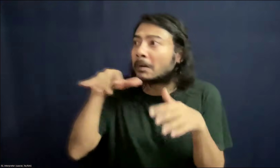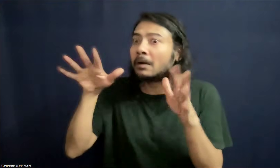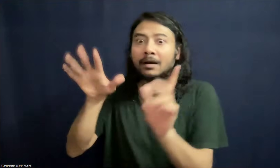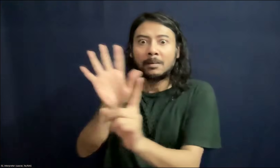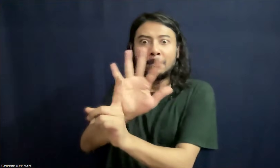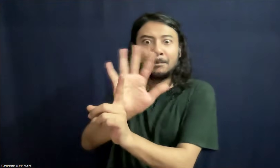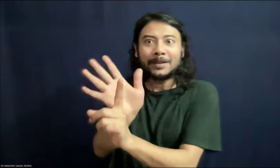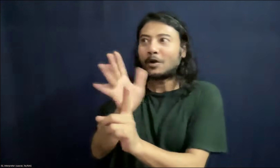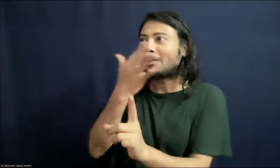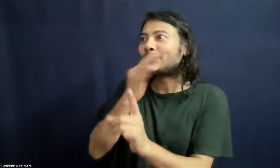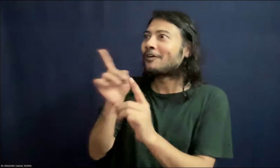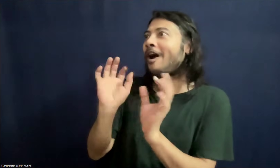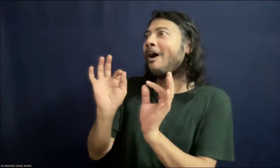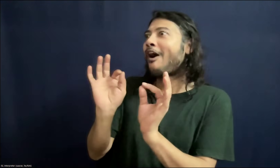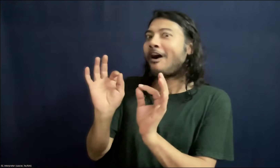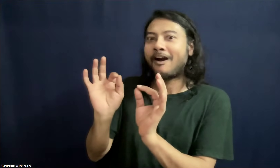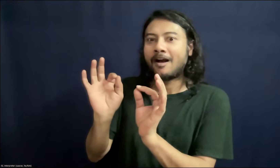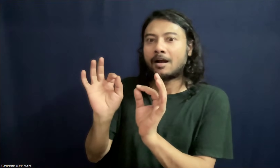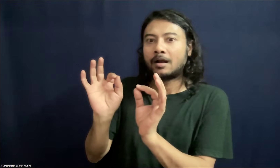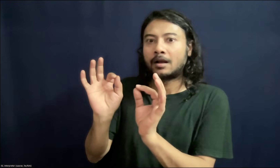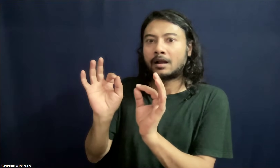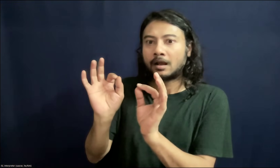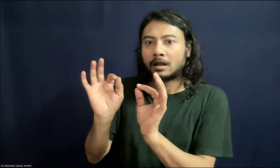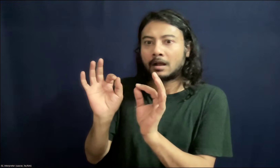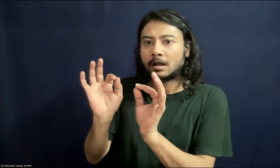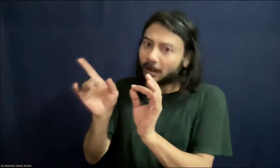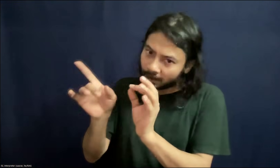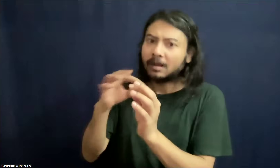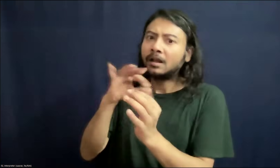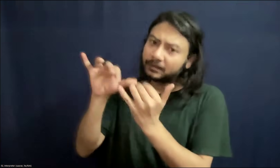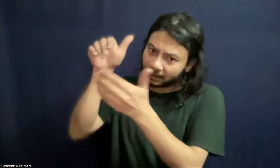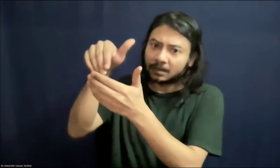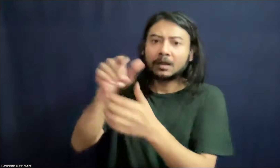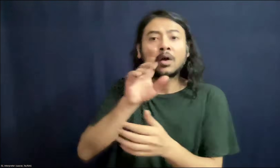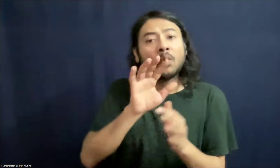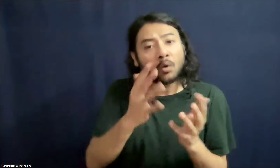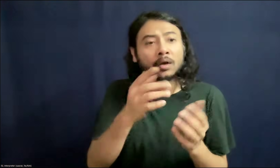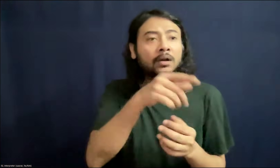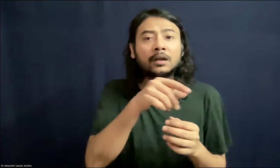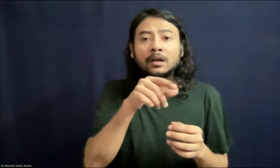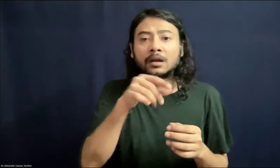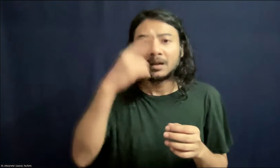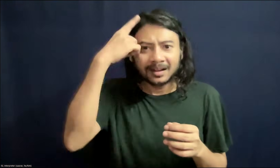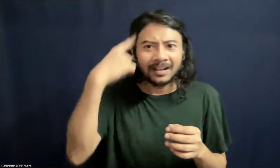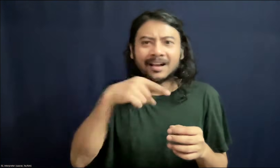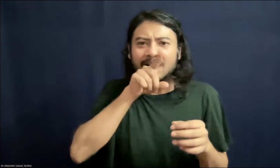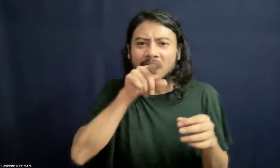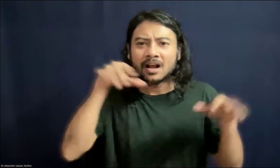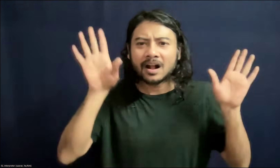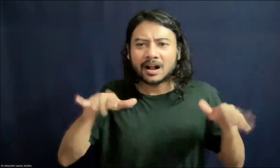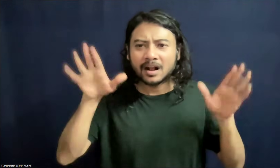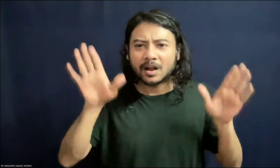and he's also present in a not so beautiful bird like a crow. So we all have seen a crow. Does anybody is very fond of